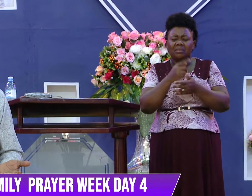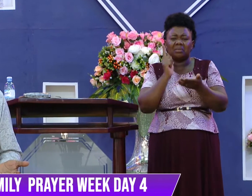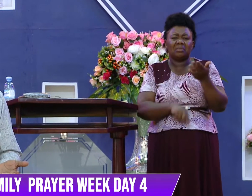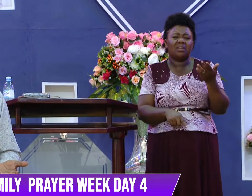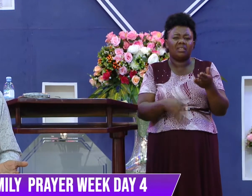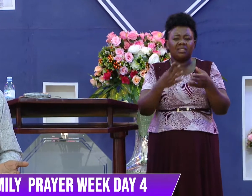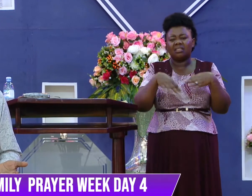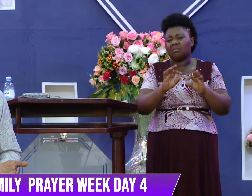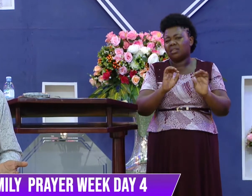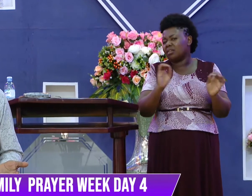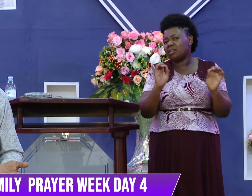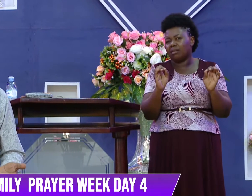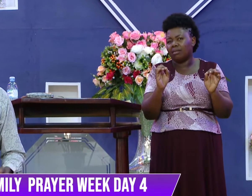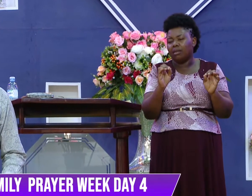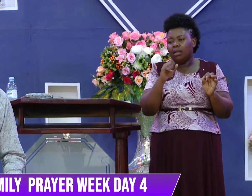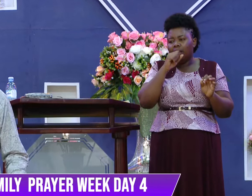shilling wouldn't buy something